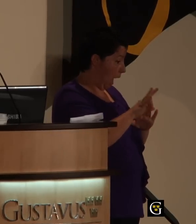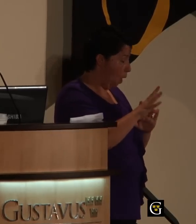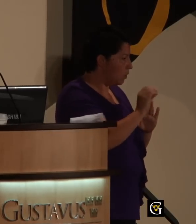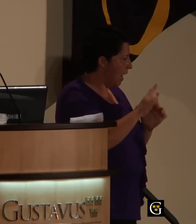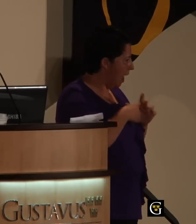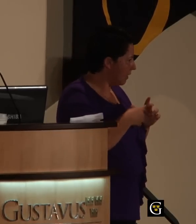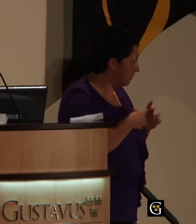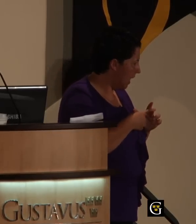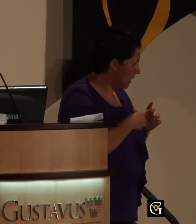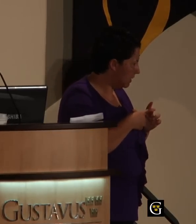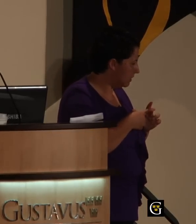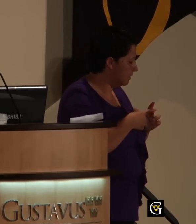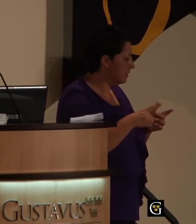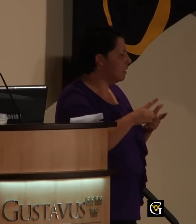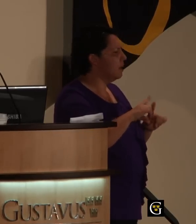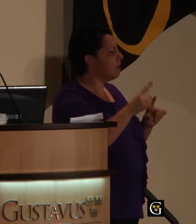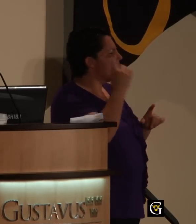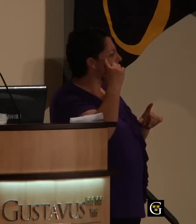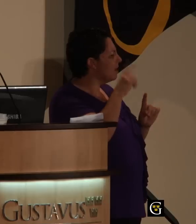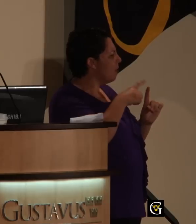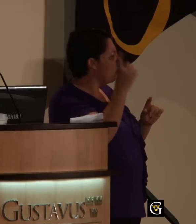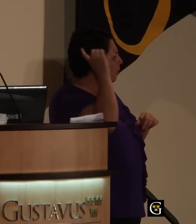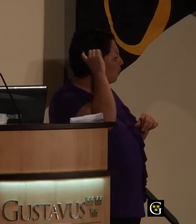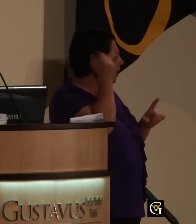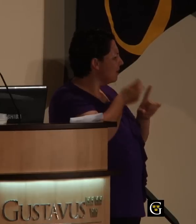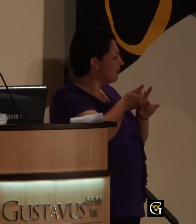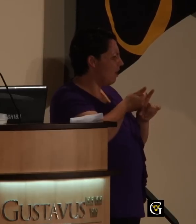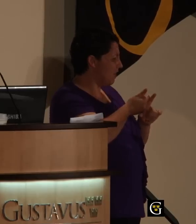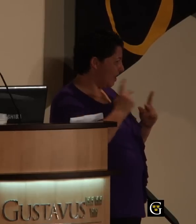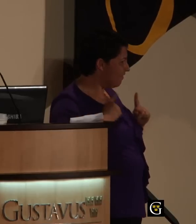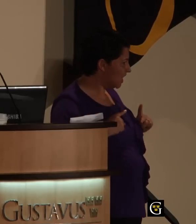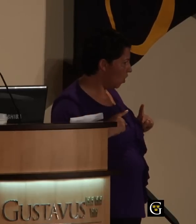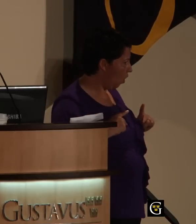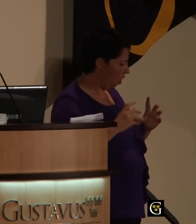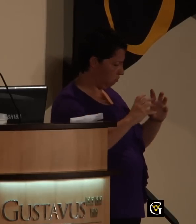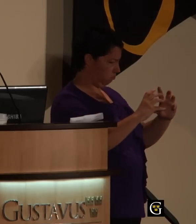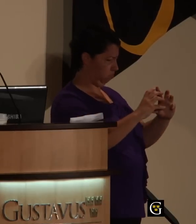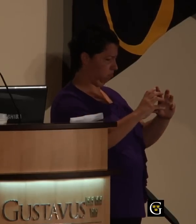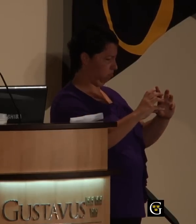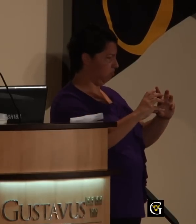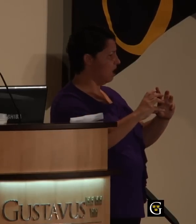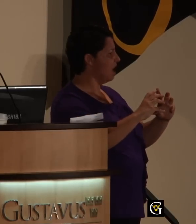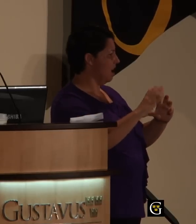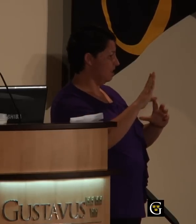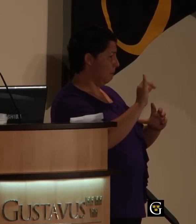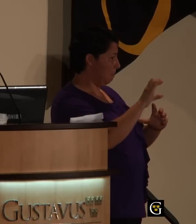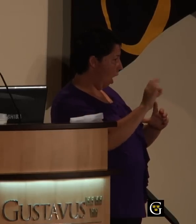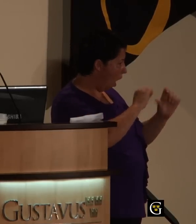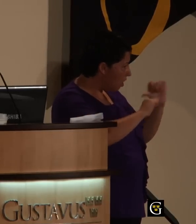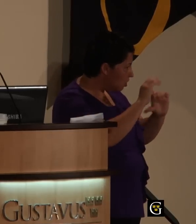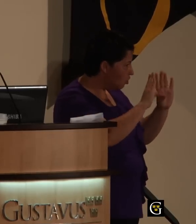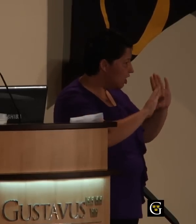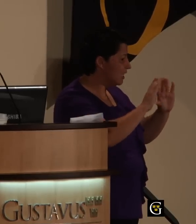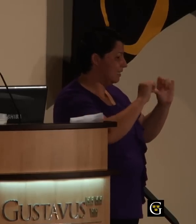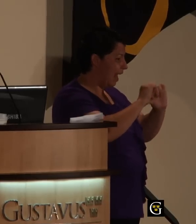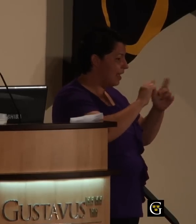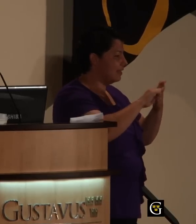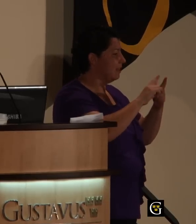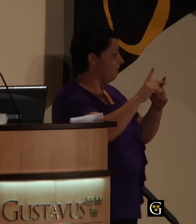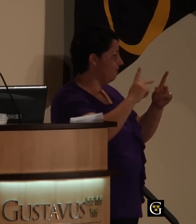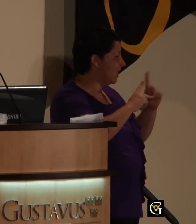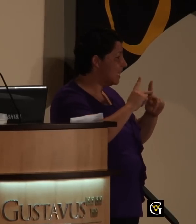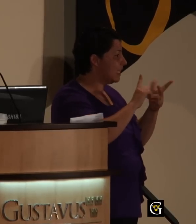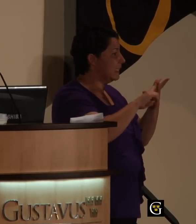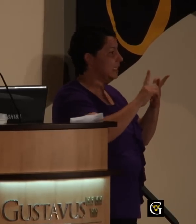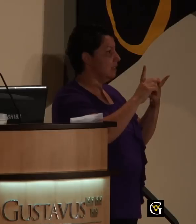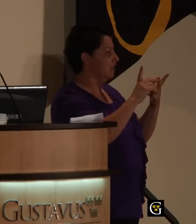Think about the brain. It's a physical thing. It's biology, electricity, chemistry, it's physics. There's